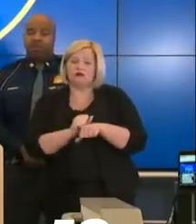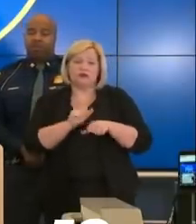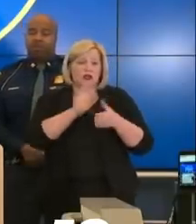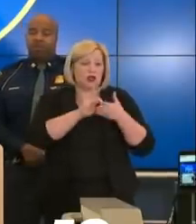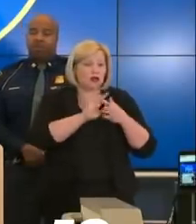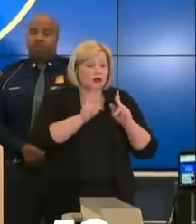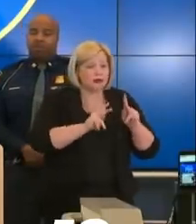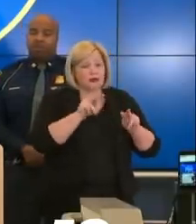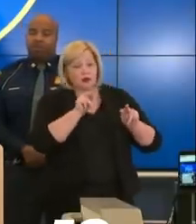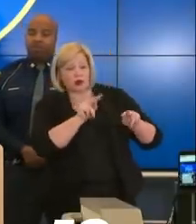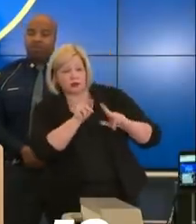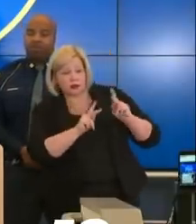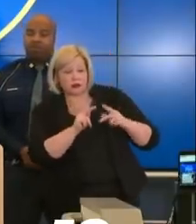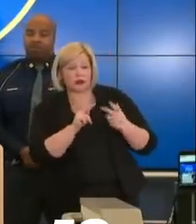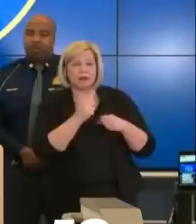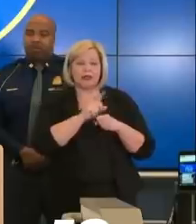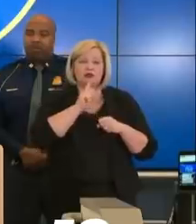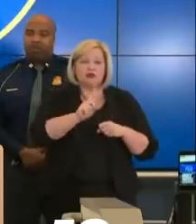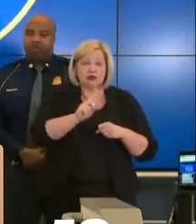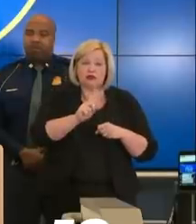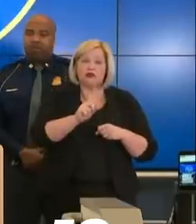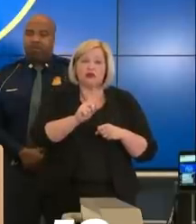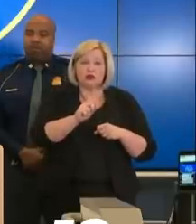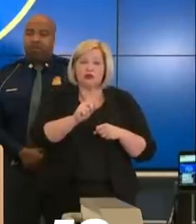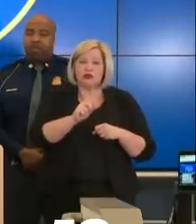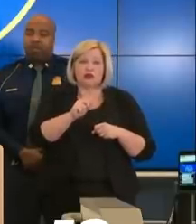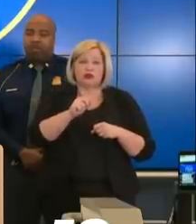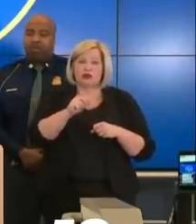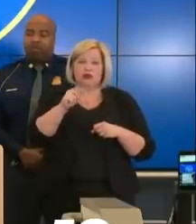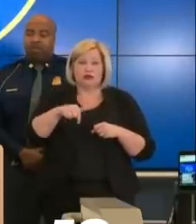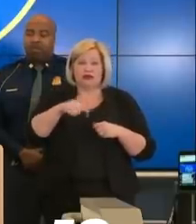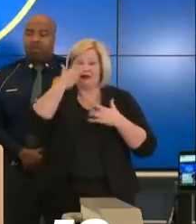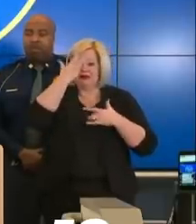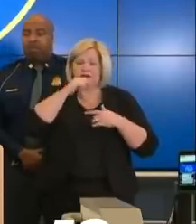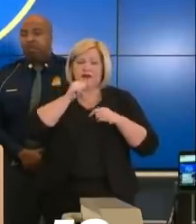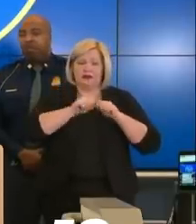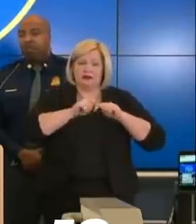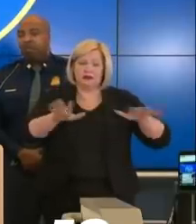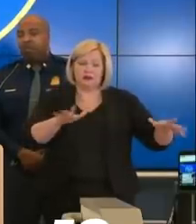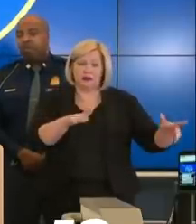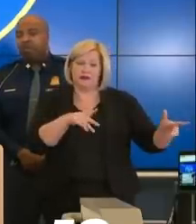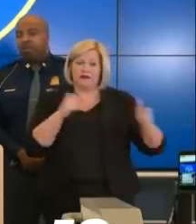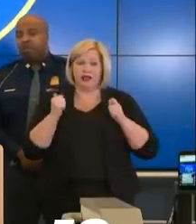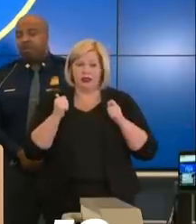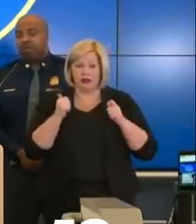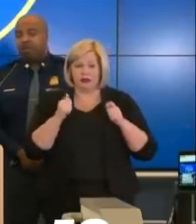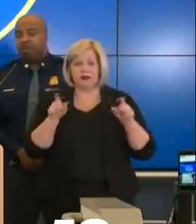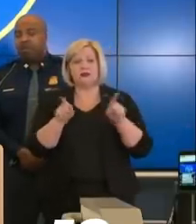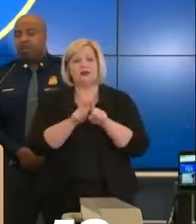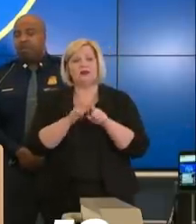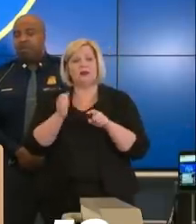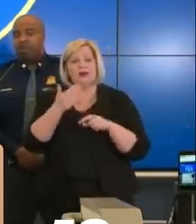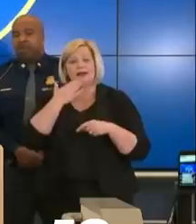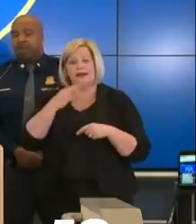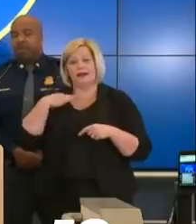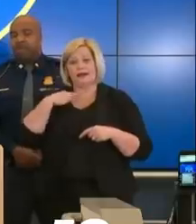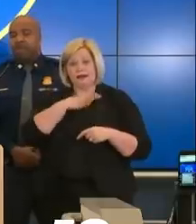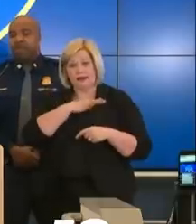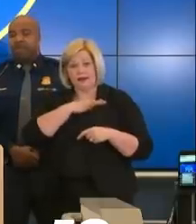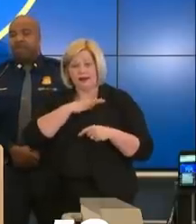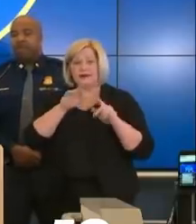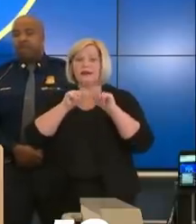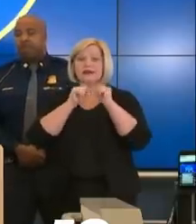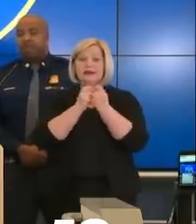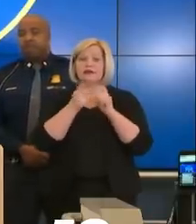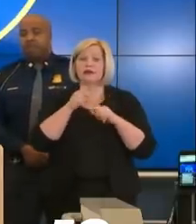cases, doing surveillance, and working hard to prevent the spread of this disease. I'd also like to thank the staff and the team